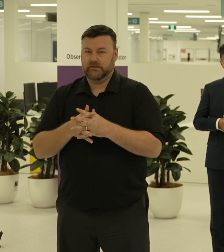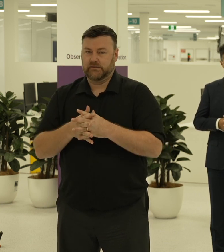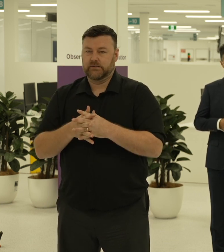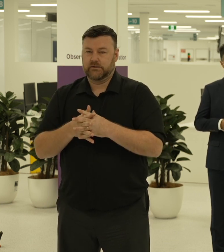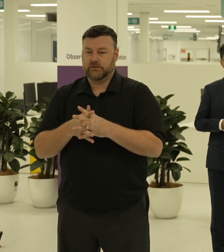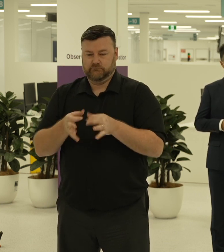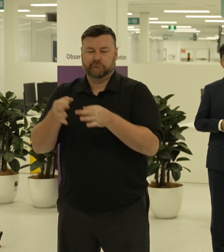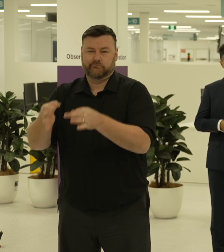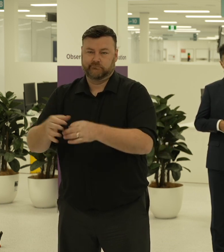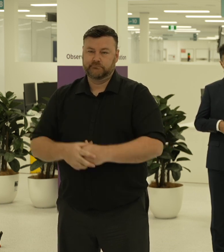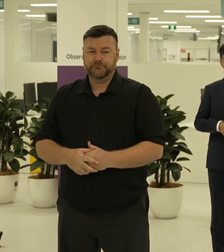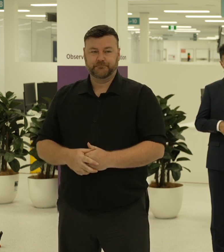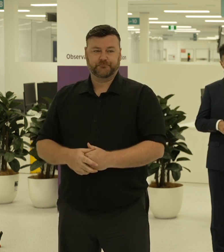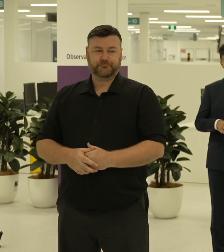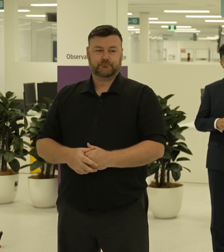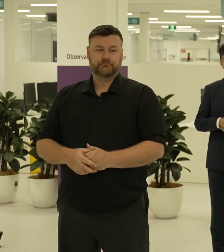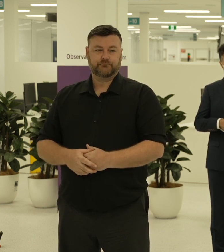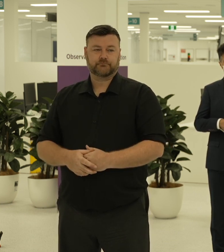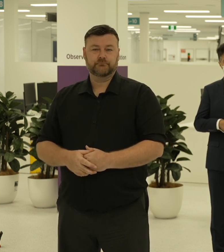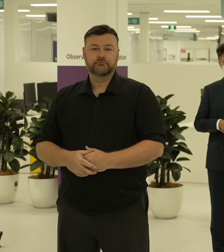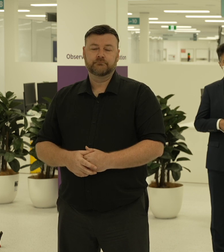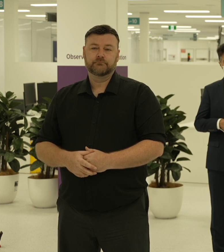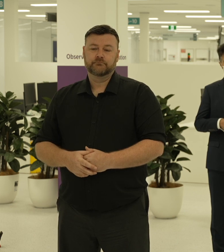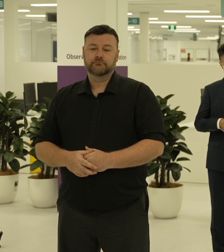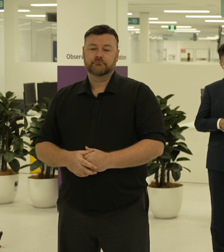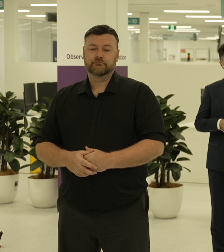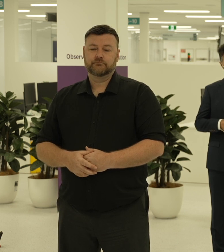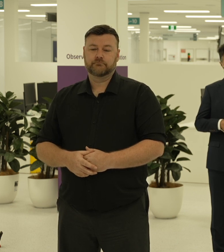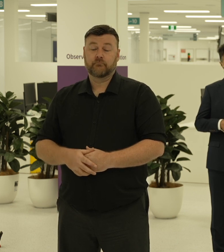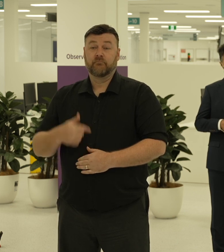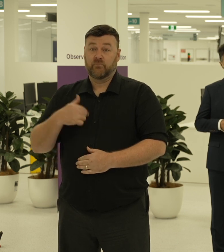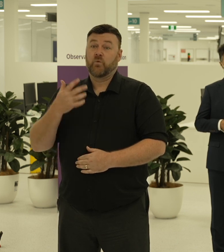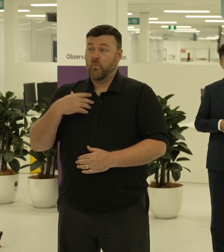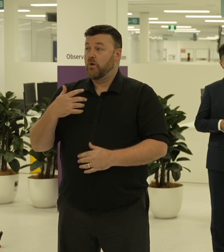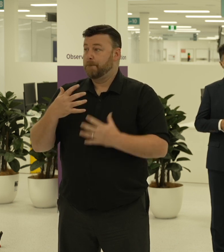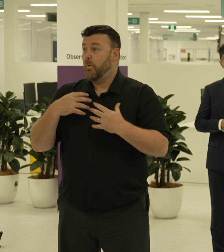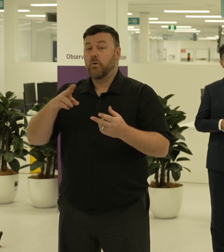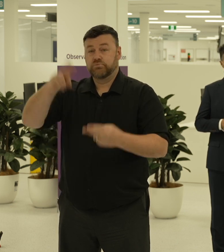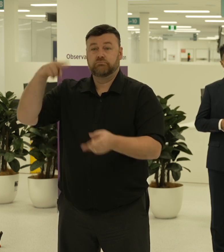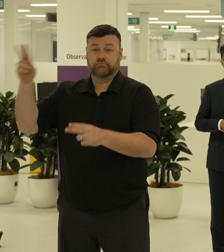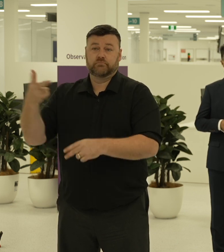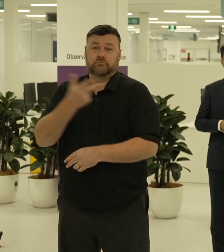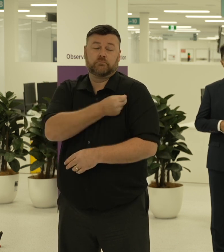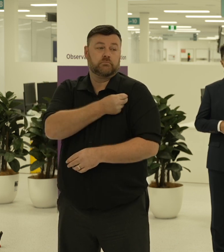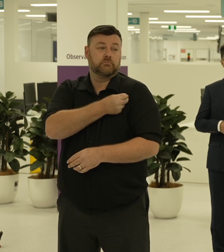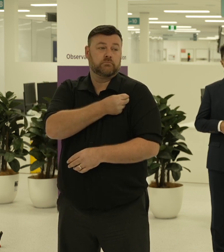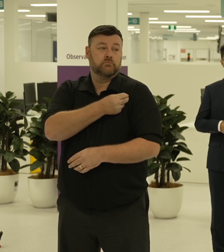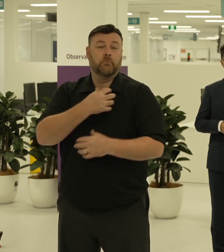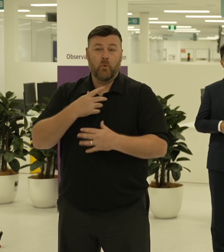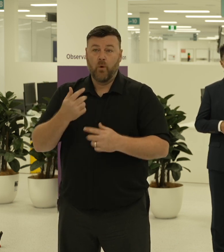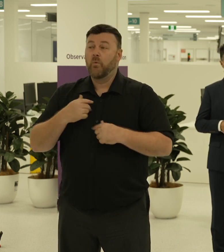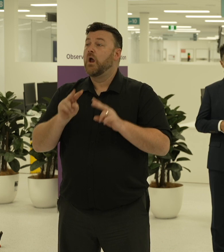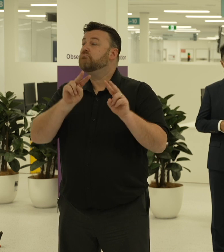that we get that rate up, just like across the country. We're all trying to do the same thing here, and we know it works because when we look around the